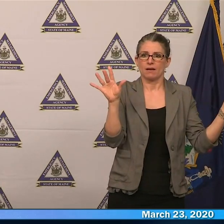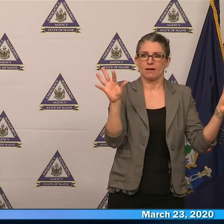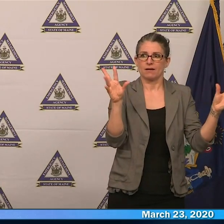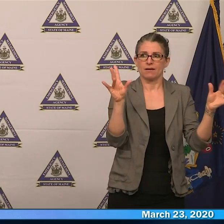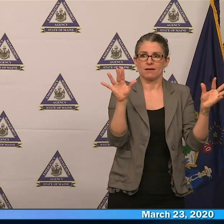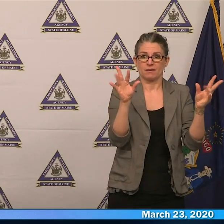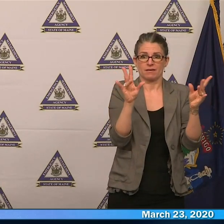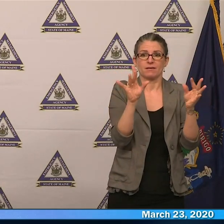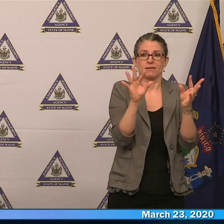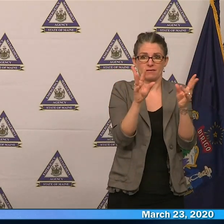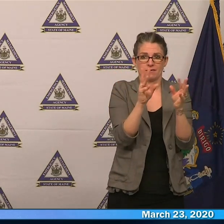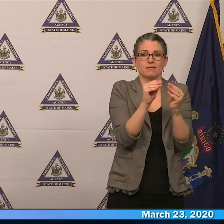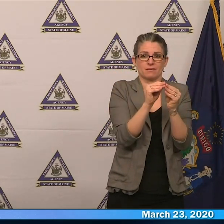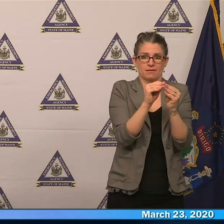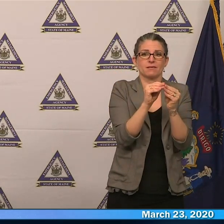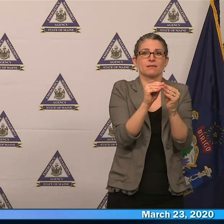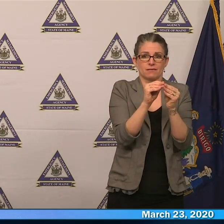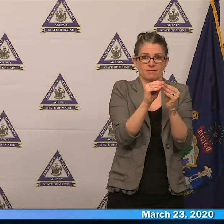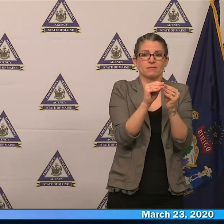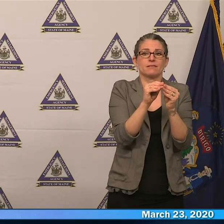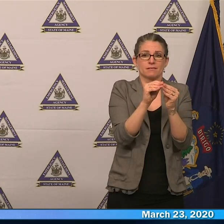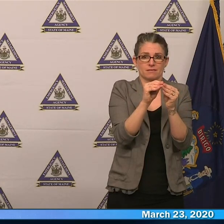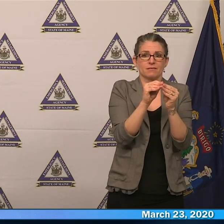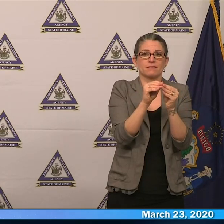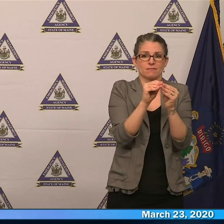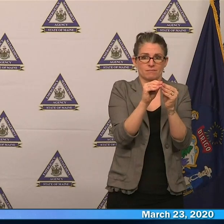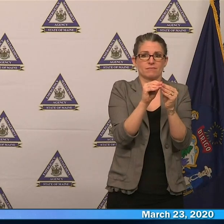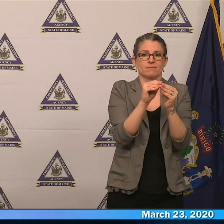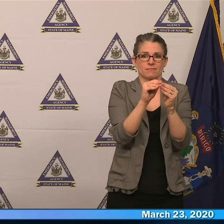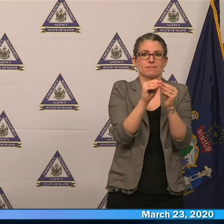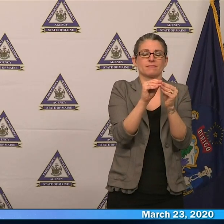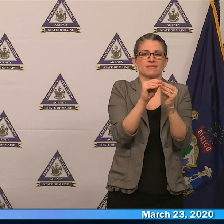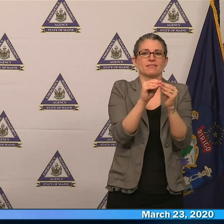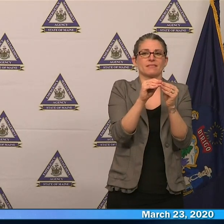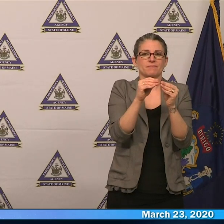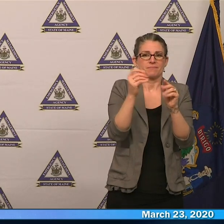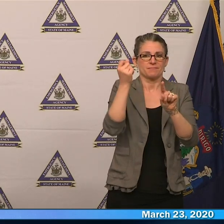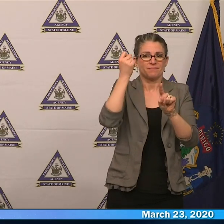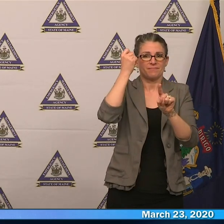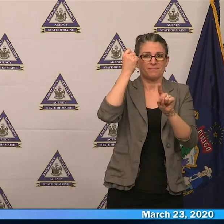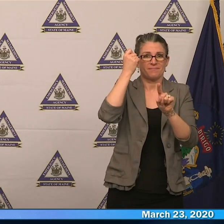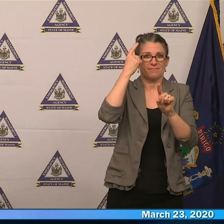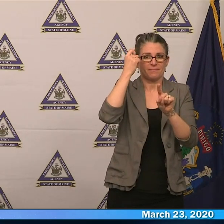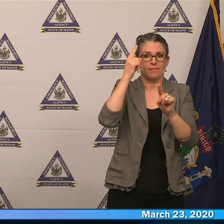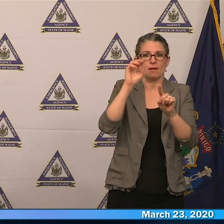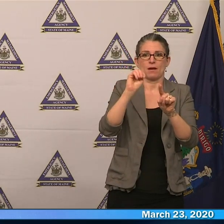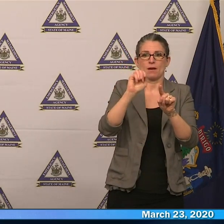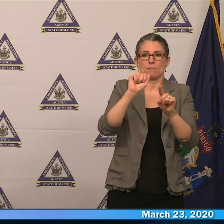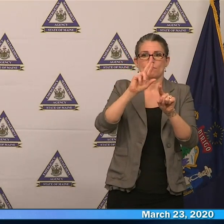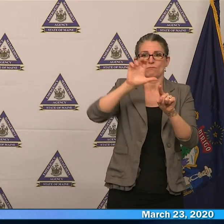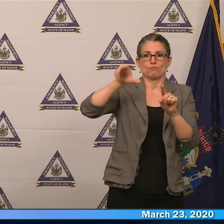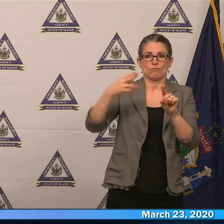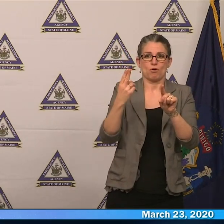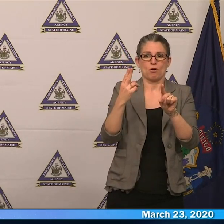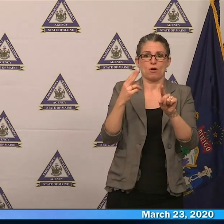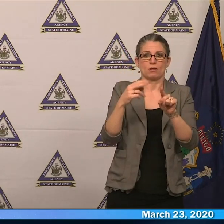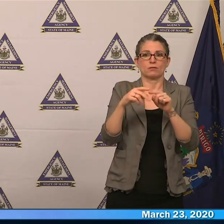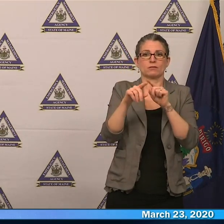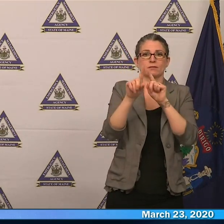existed in the entire United States on March 1st. Right now, there are